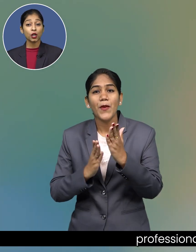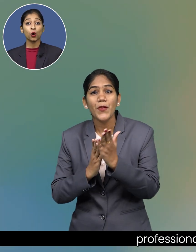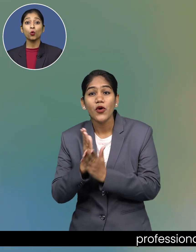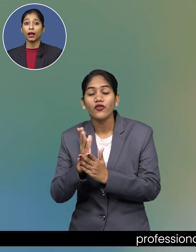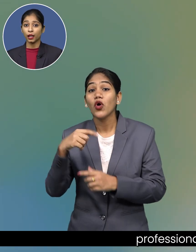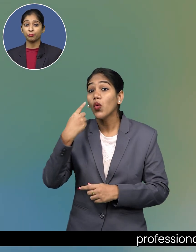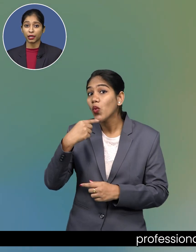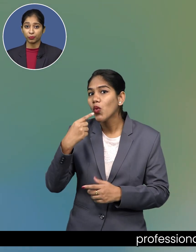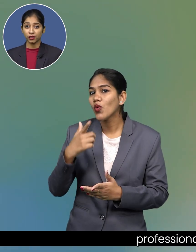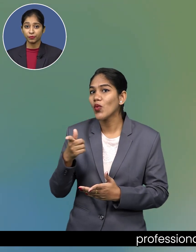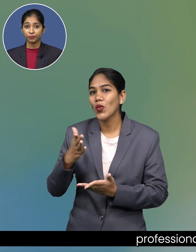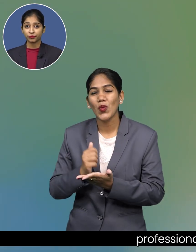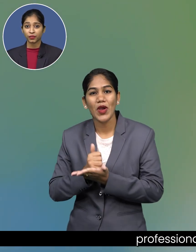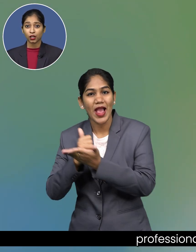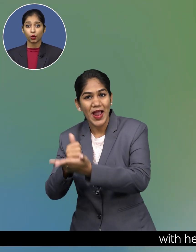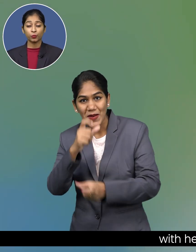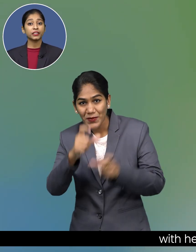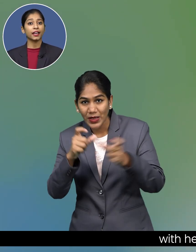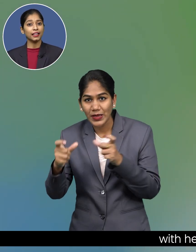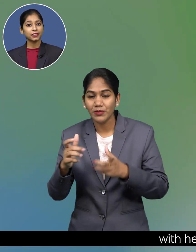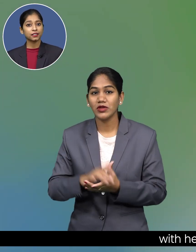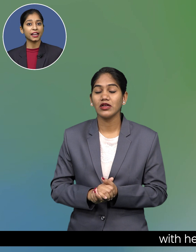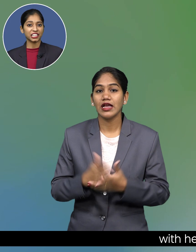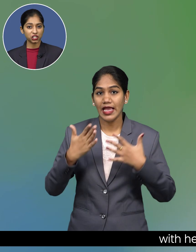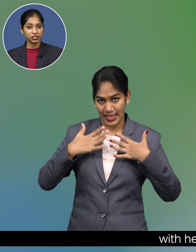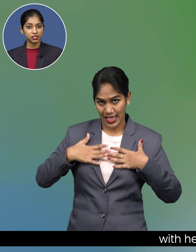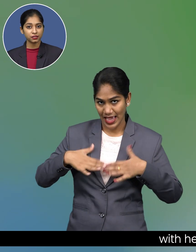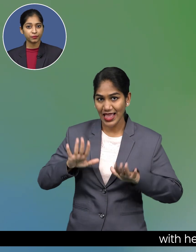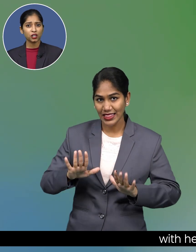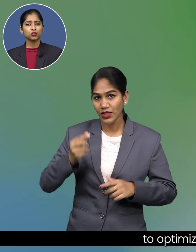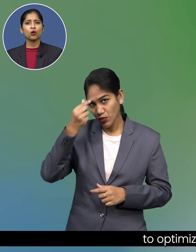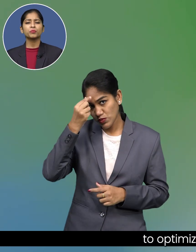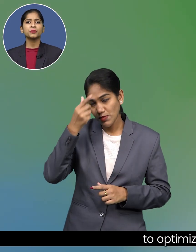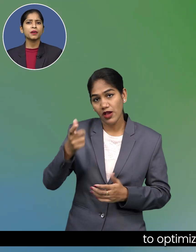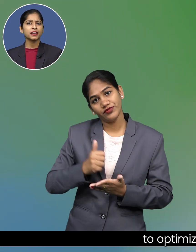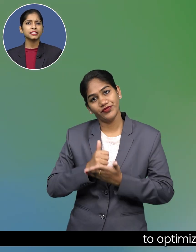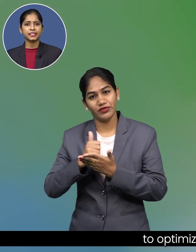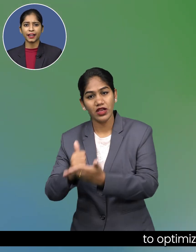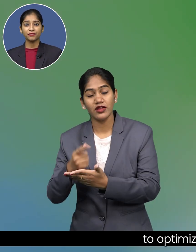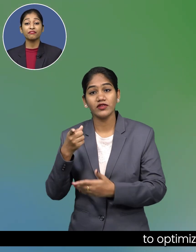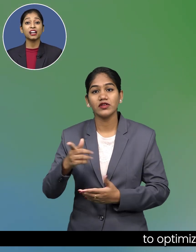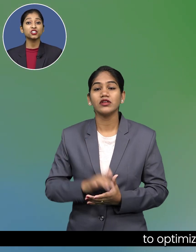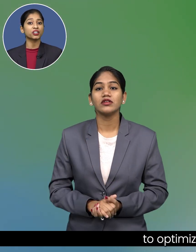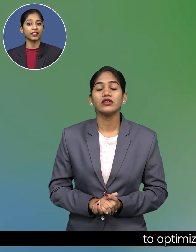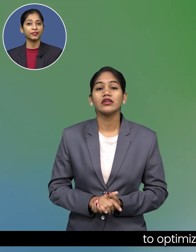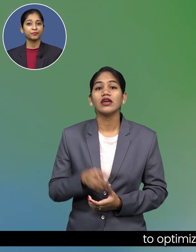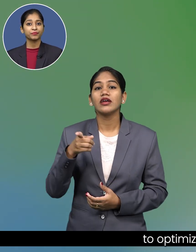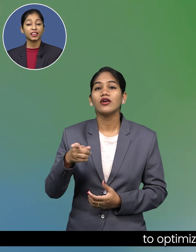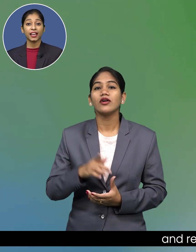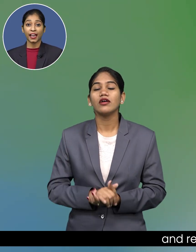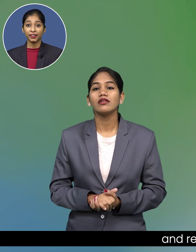professionals who help people with health conditions to optimize their